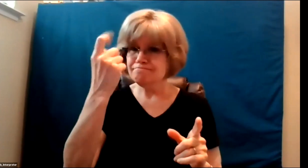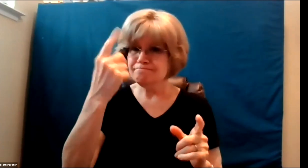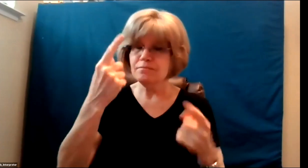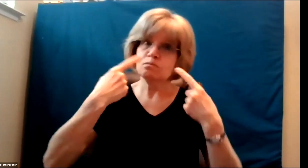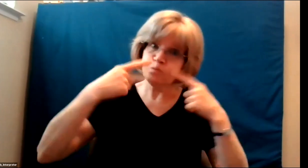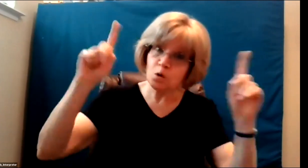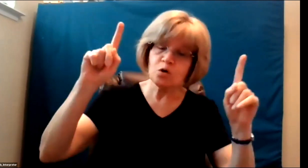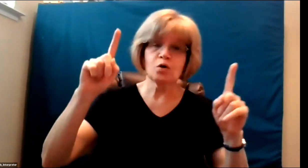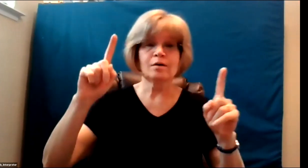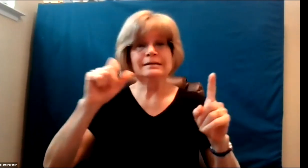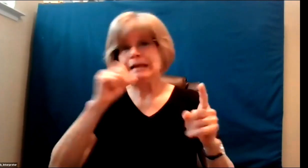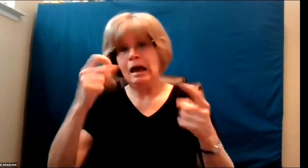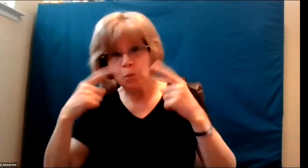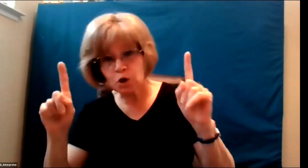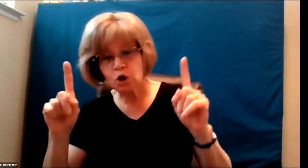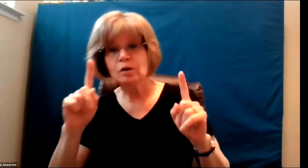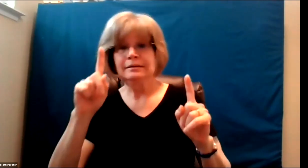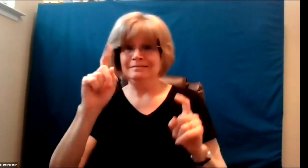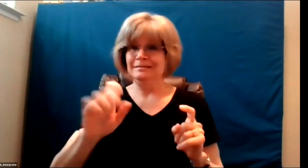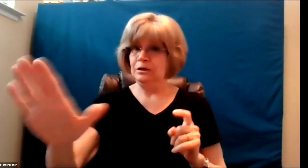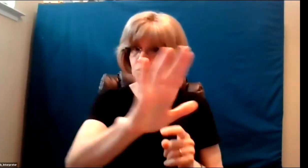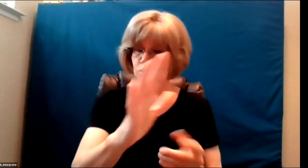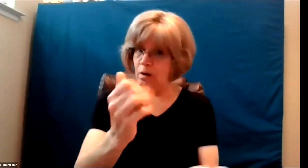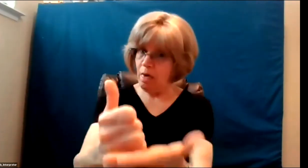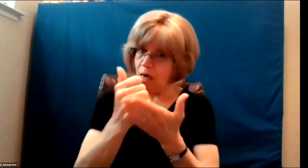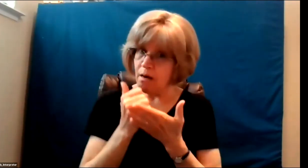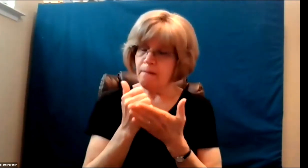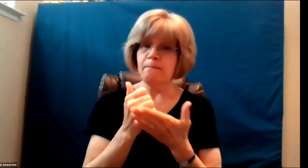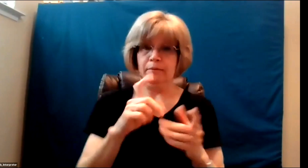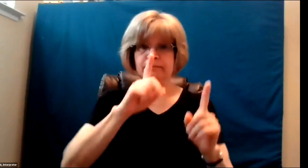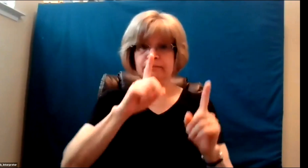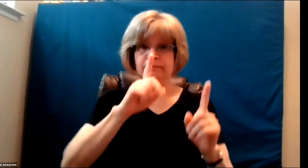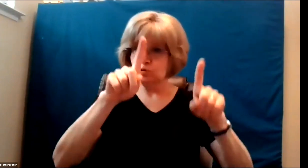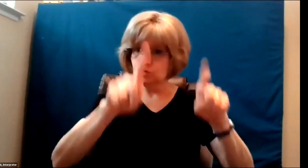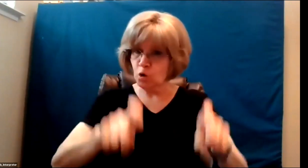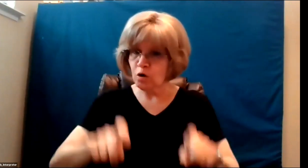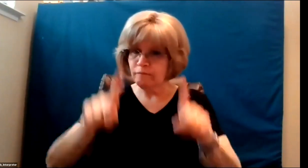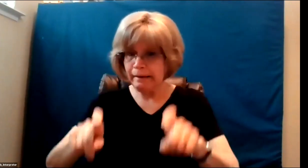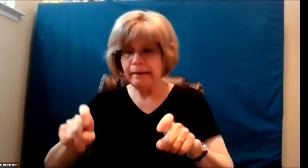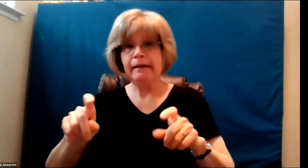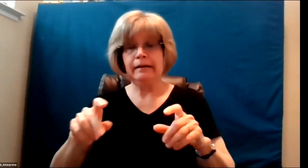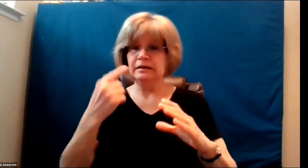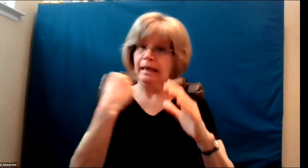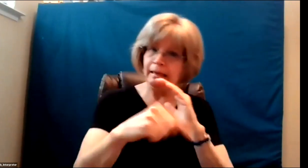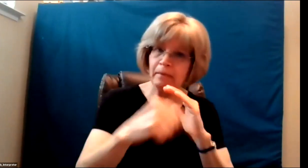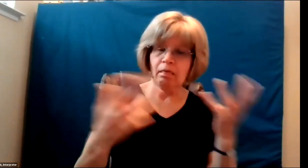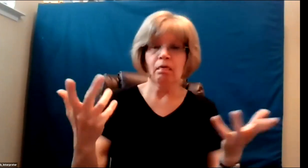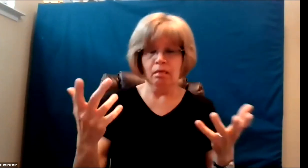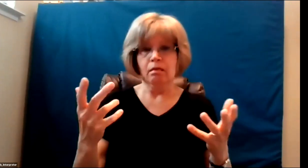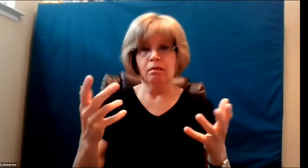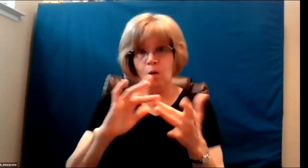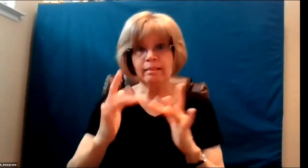we value and need your help. Voice your thoughts and your opinions. Complete the surveys,